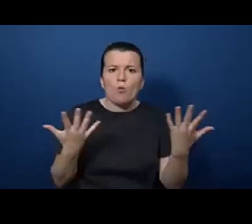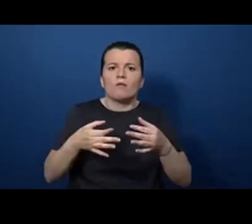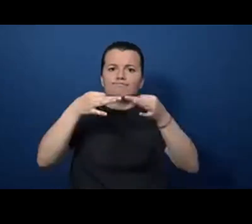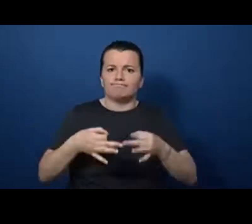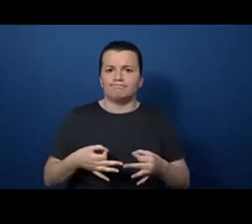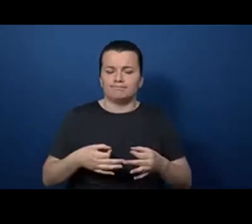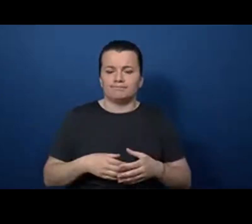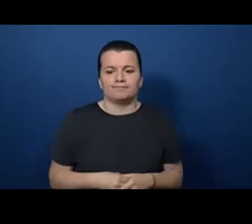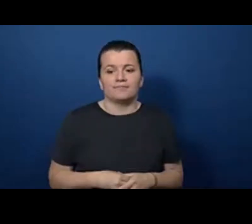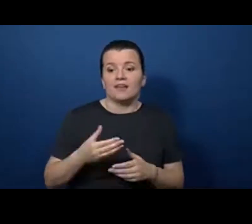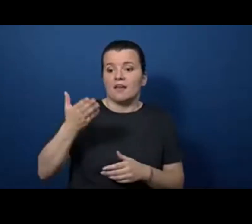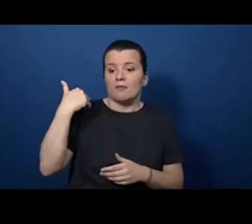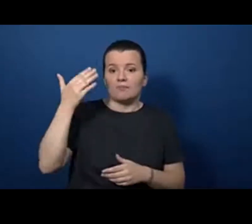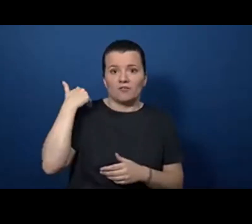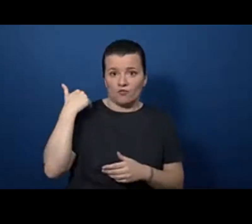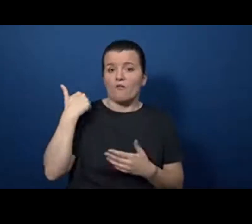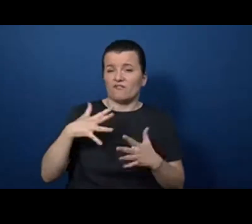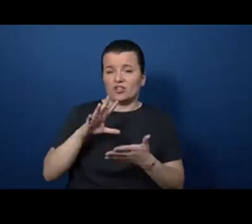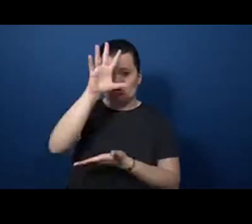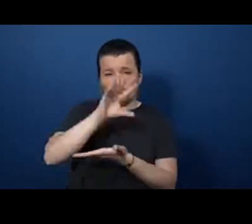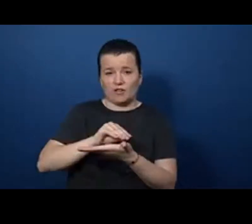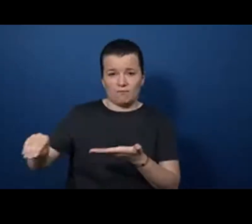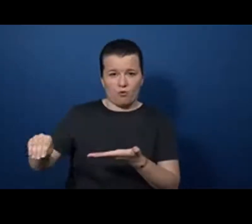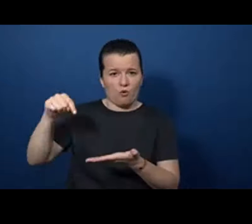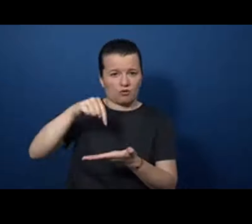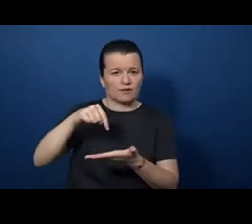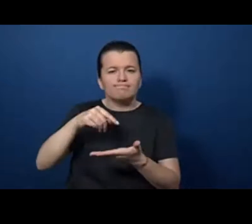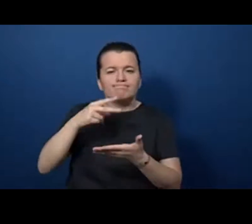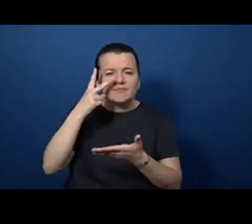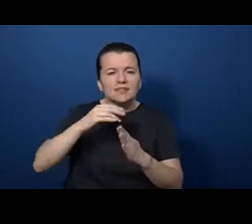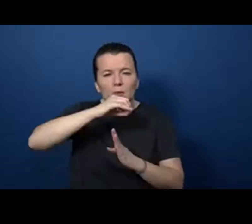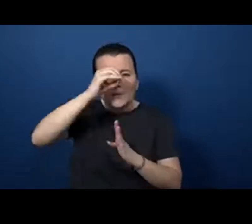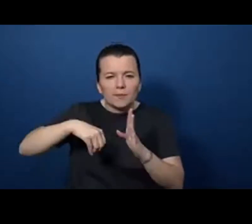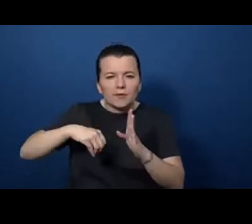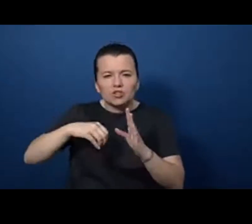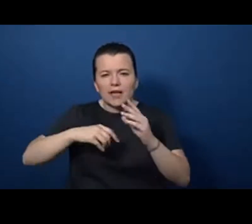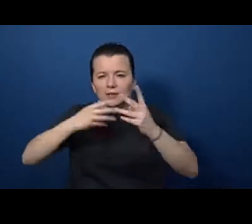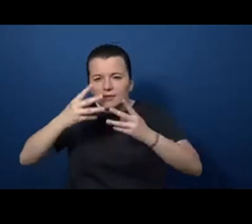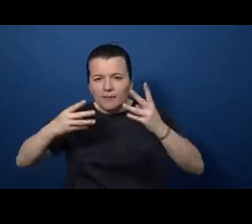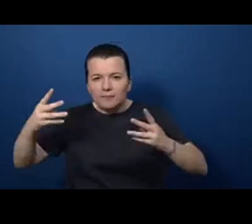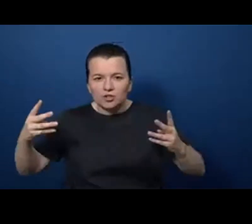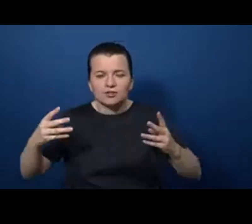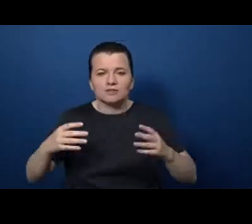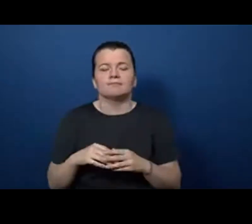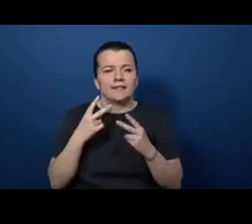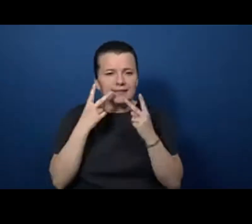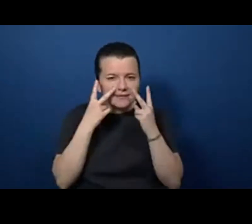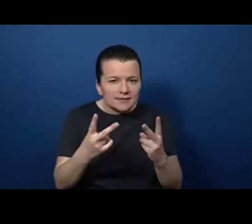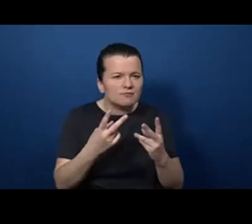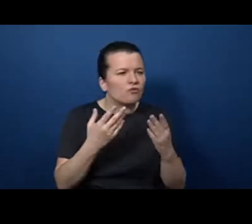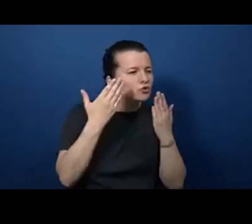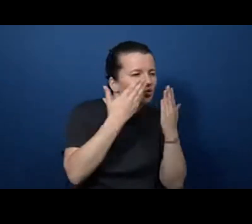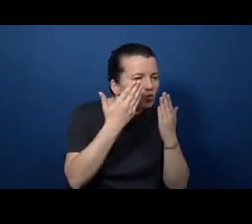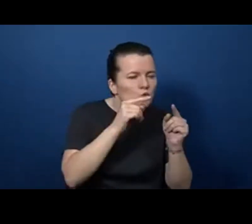called Behind the Numbers: Ending School Violence and Bullying, which compiles and analyzes the most